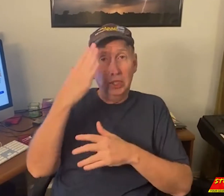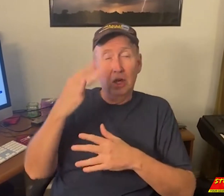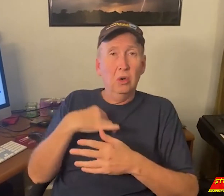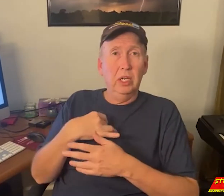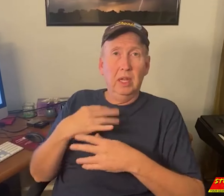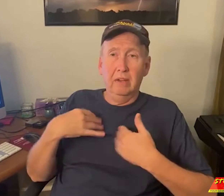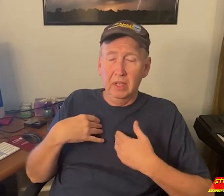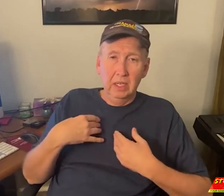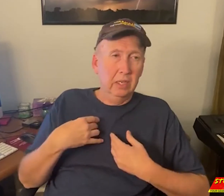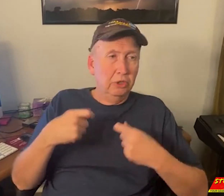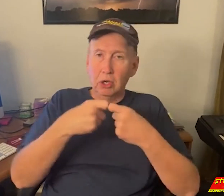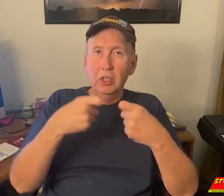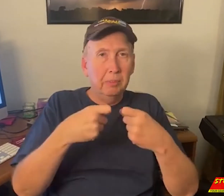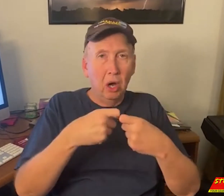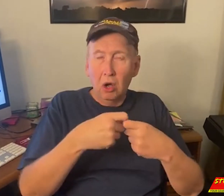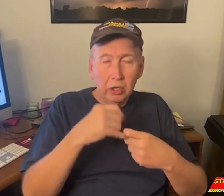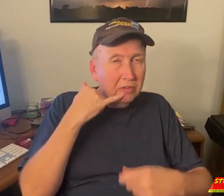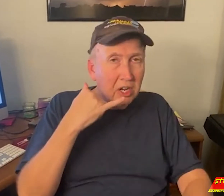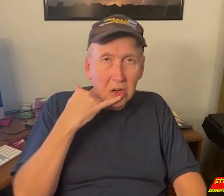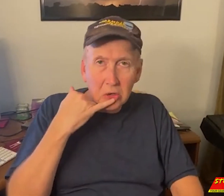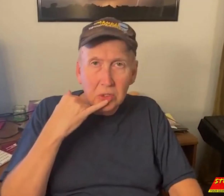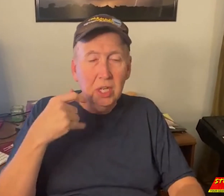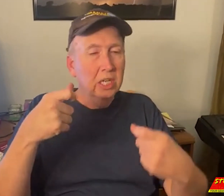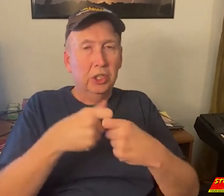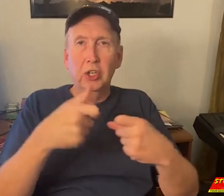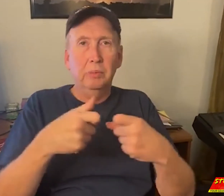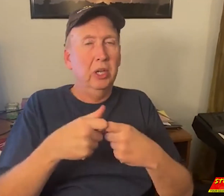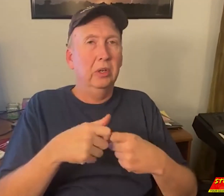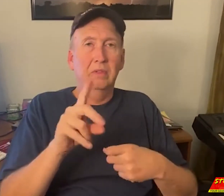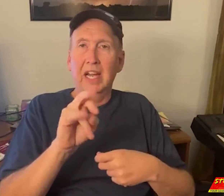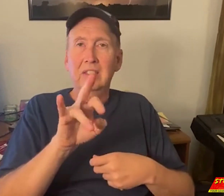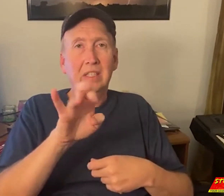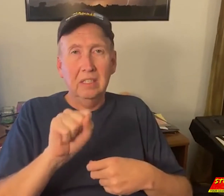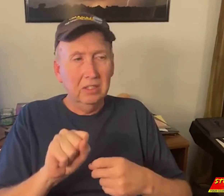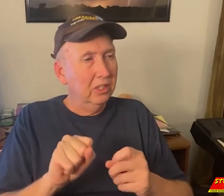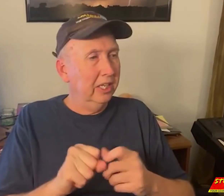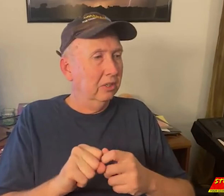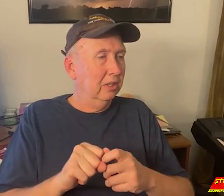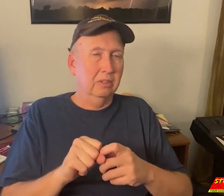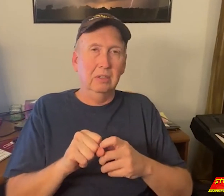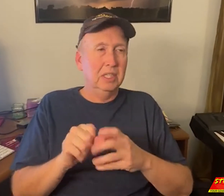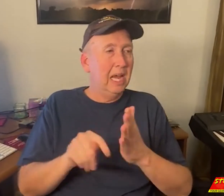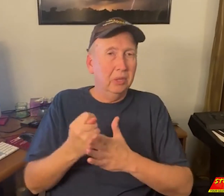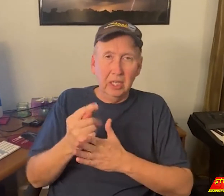know, charge up all your phones, charge up all your devices, like your tablet